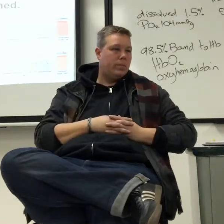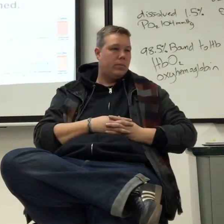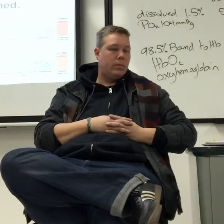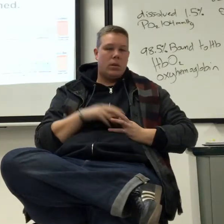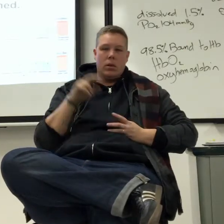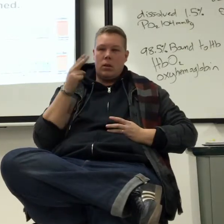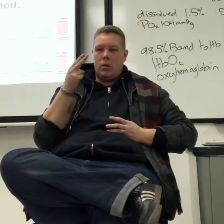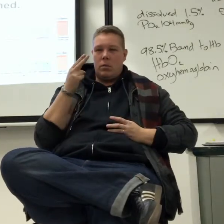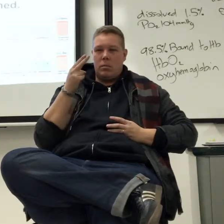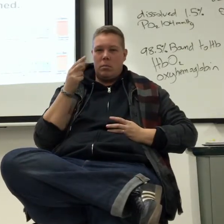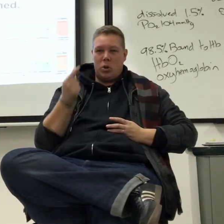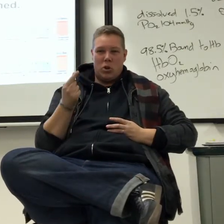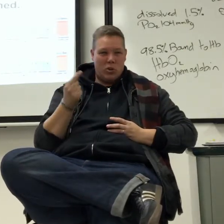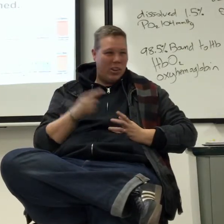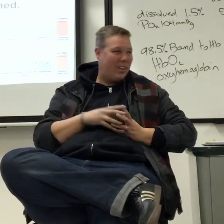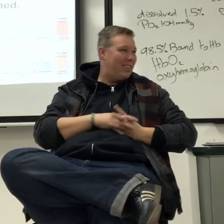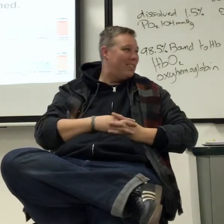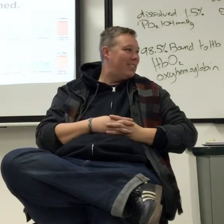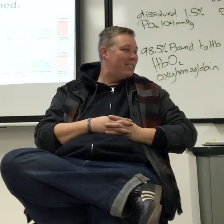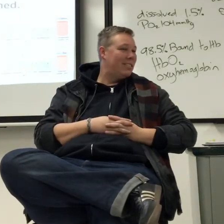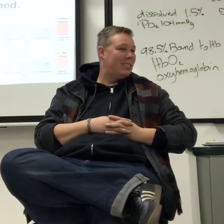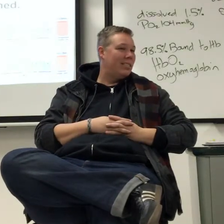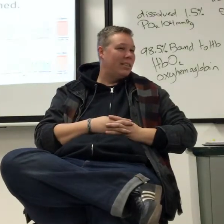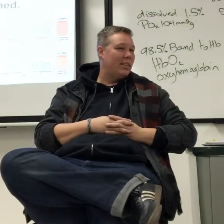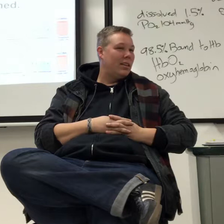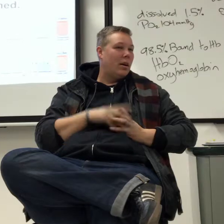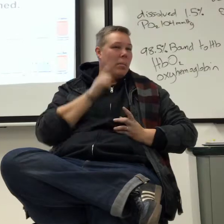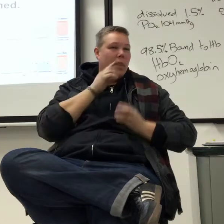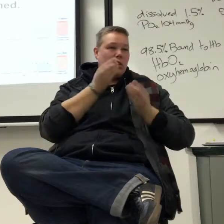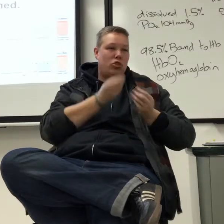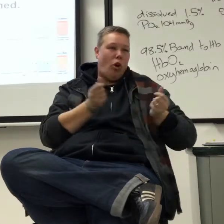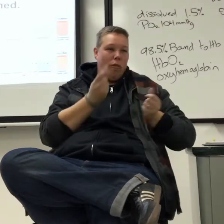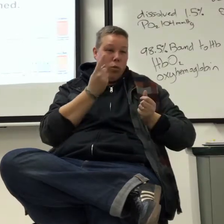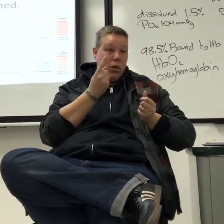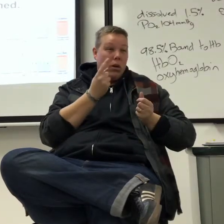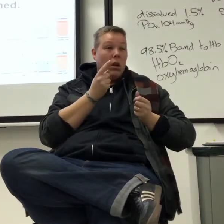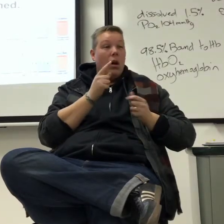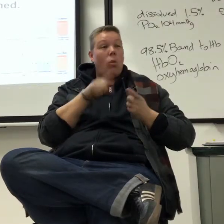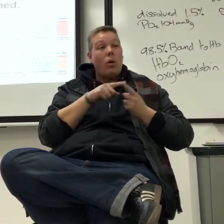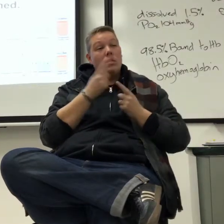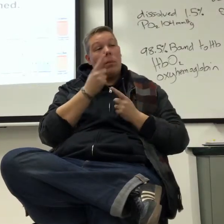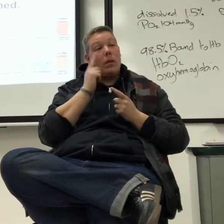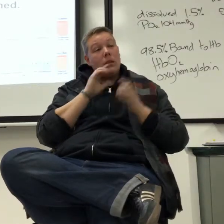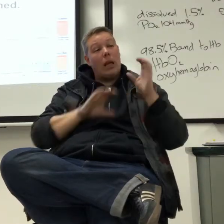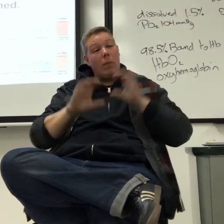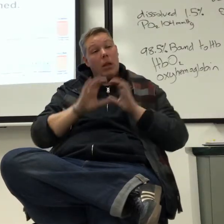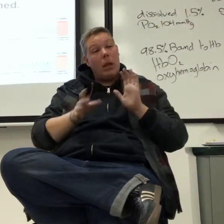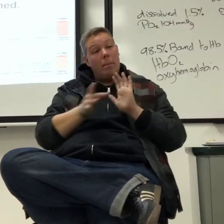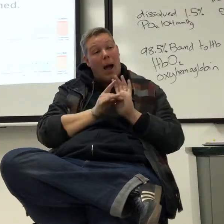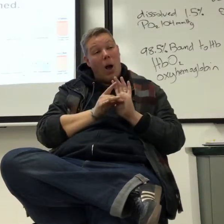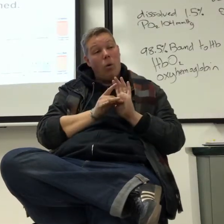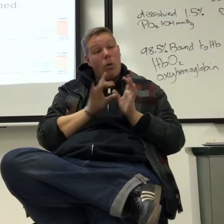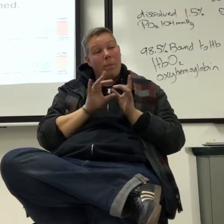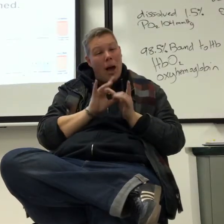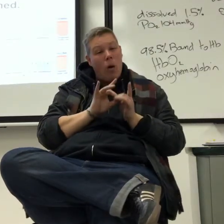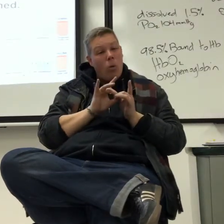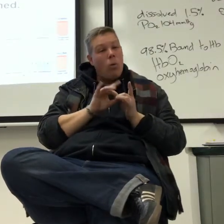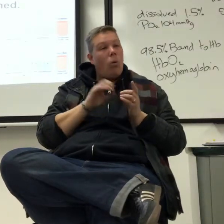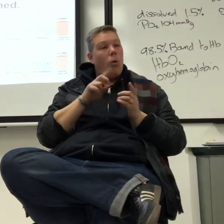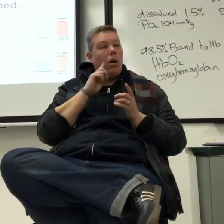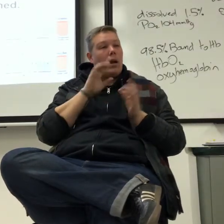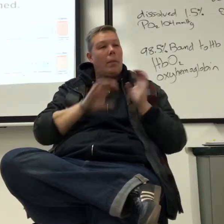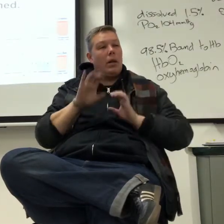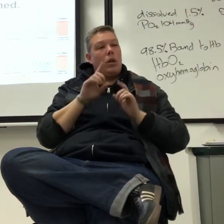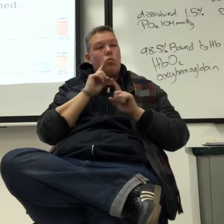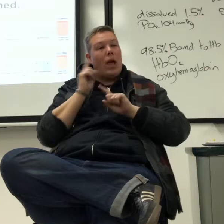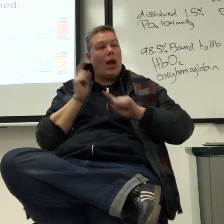Okay, that's just the dissolved one. When something is chemically bound or chemically reacted, it